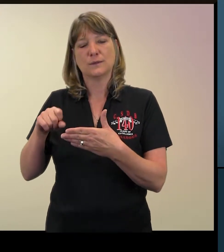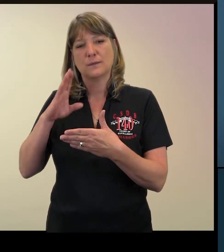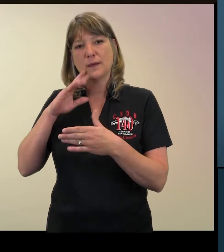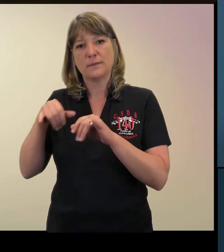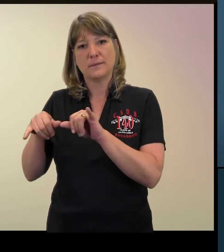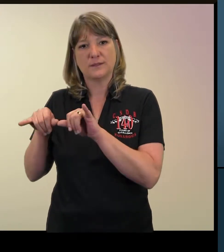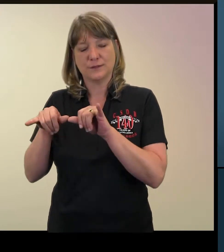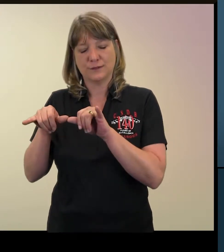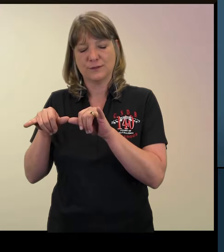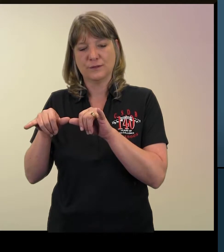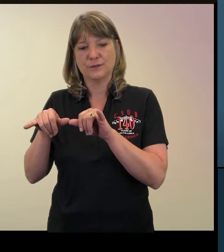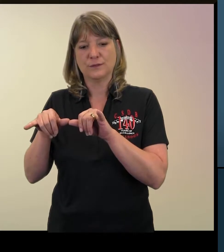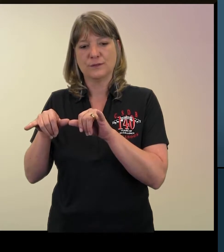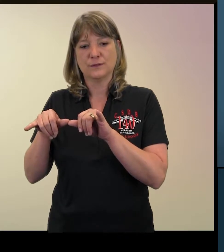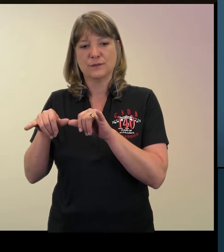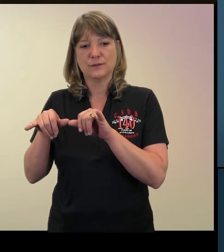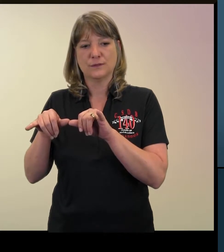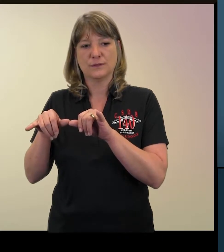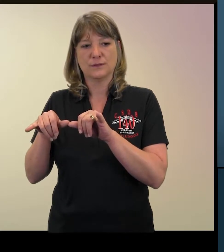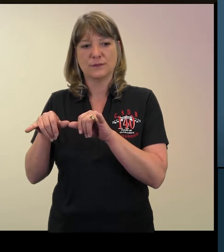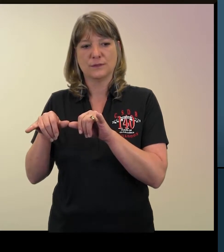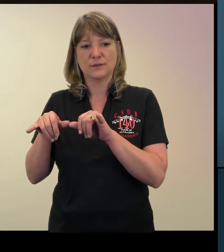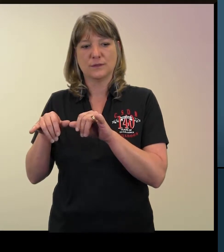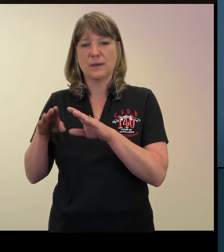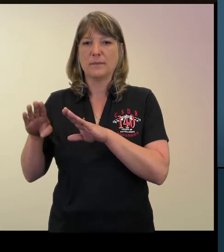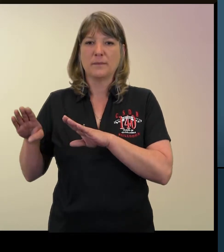This instrument measures